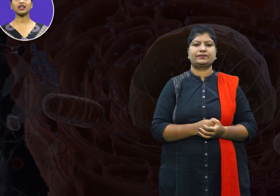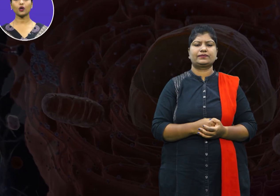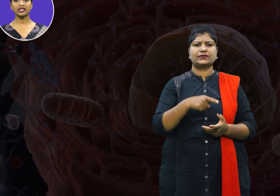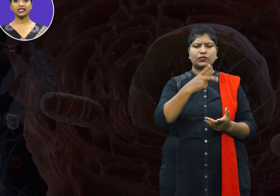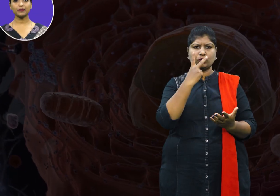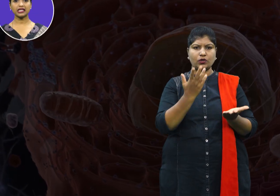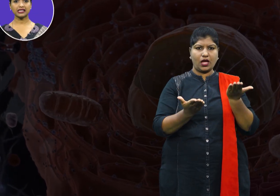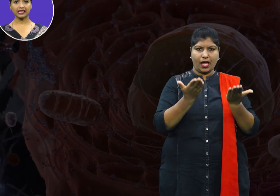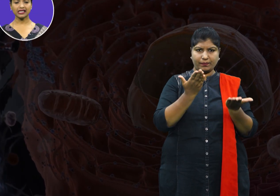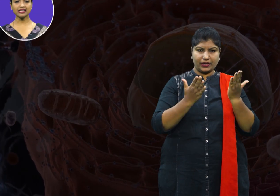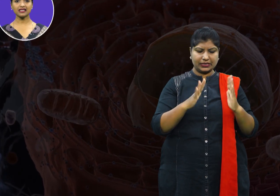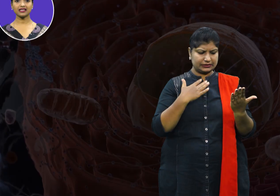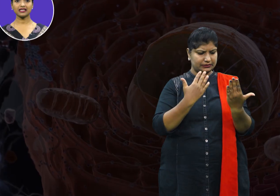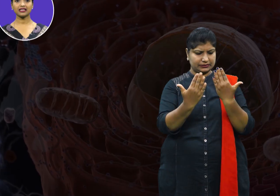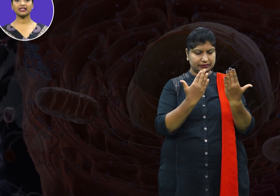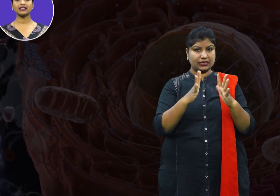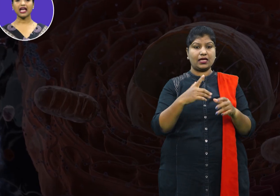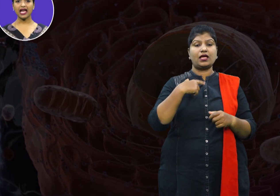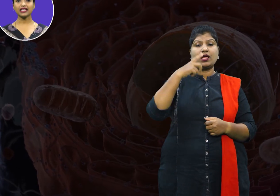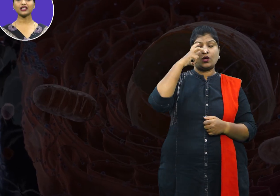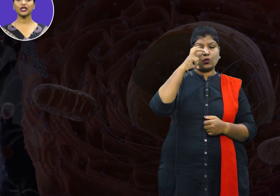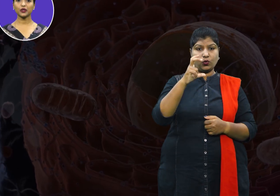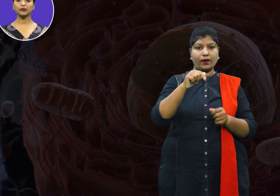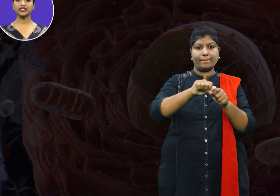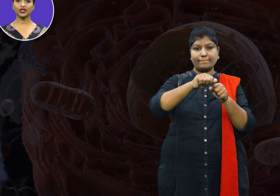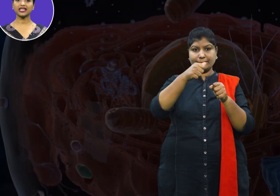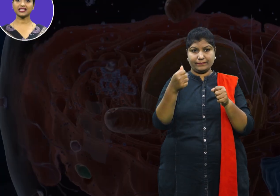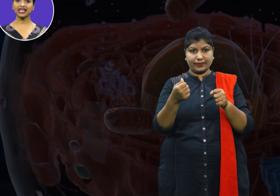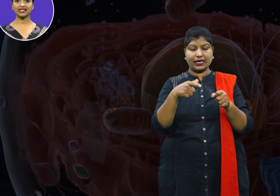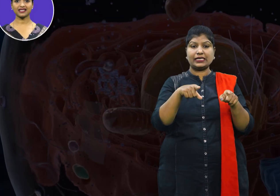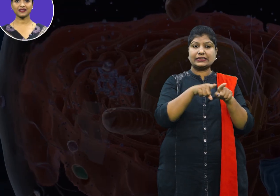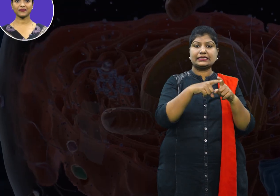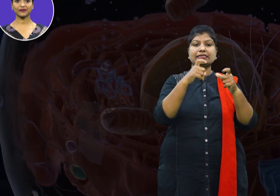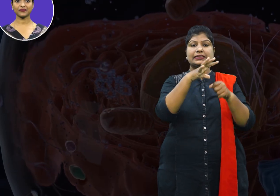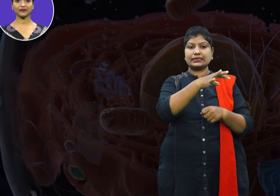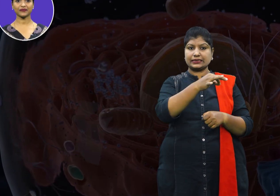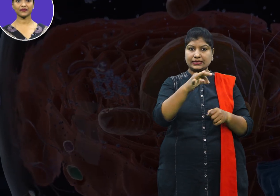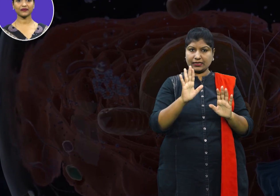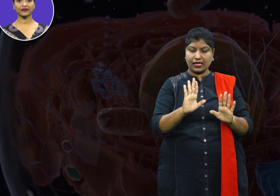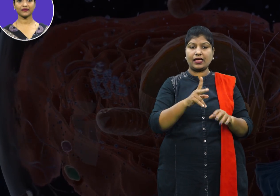Comparing the onion peel cells and human cheek cells.